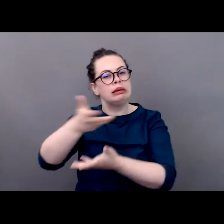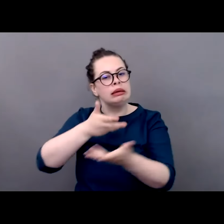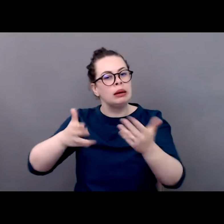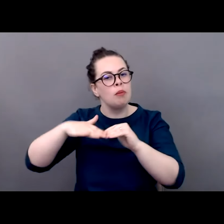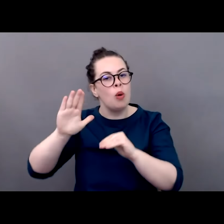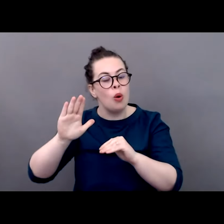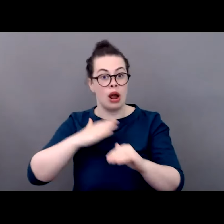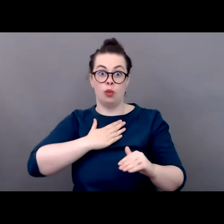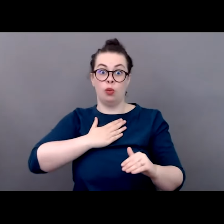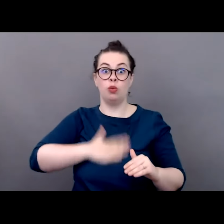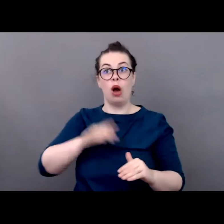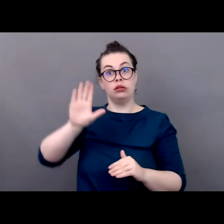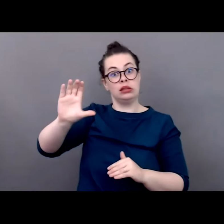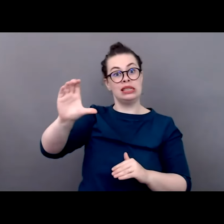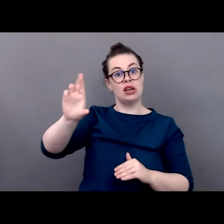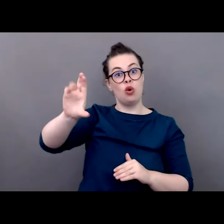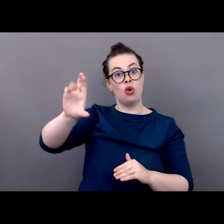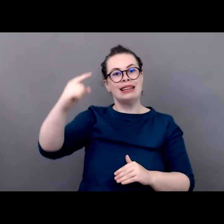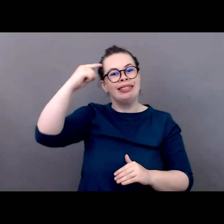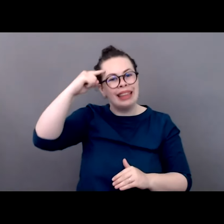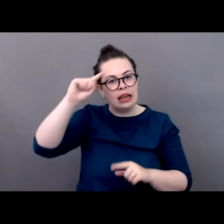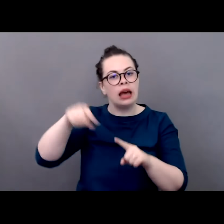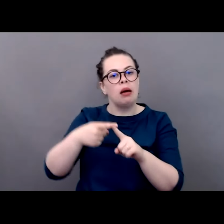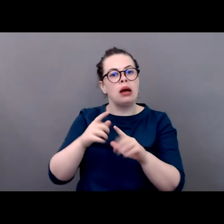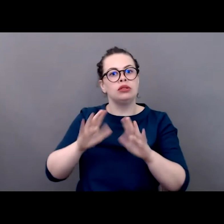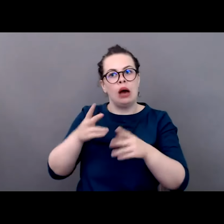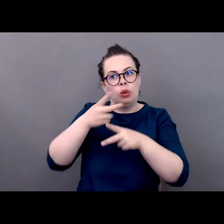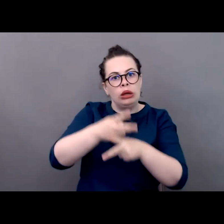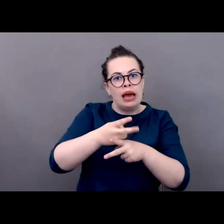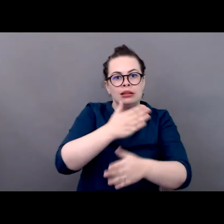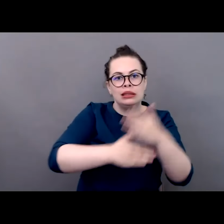disabilities, including in alternative care, should be and must be